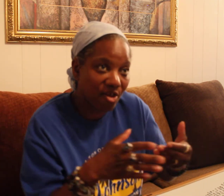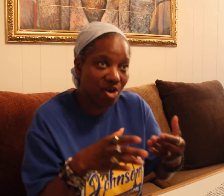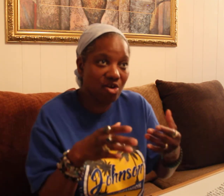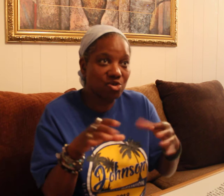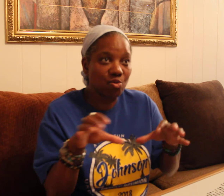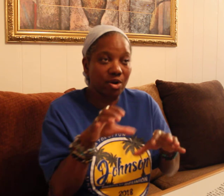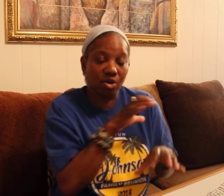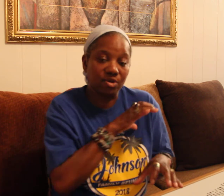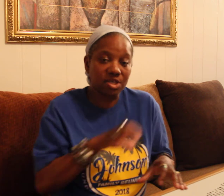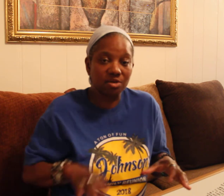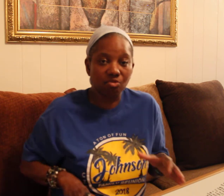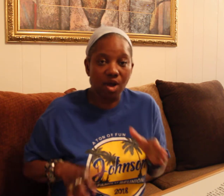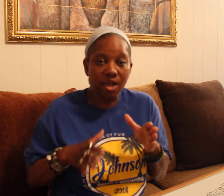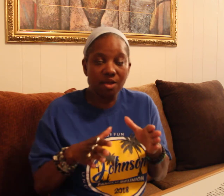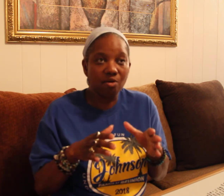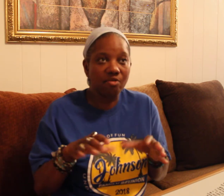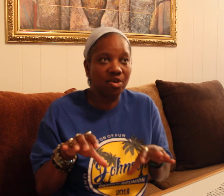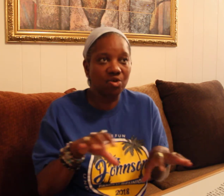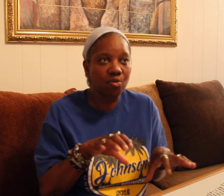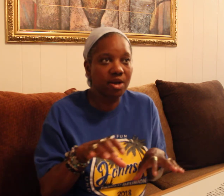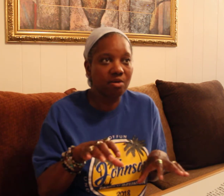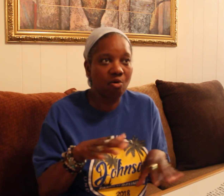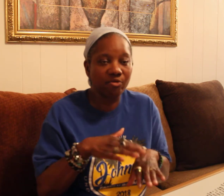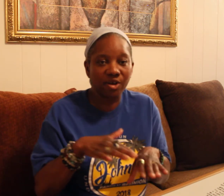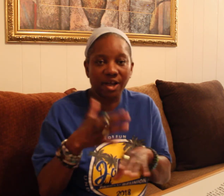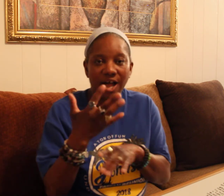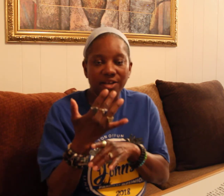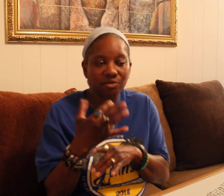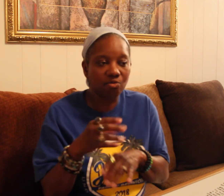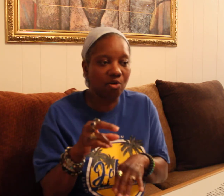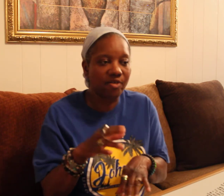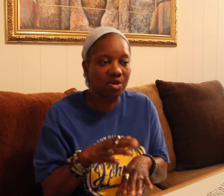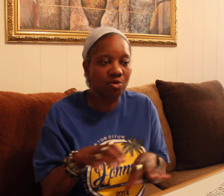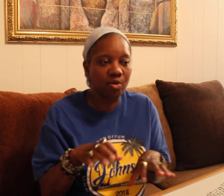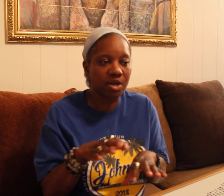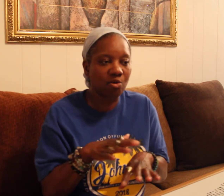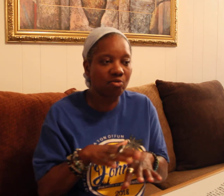whether they're doing it Christian way, or they're doing it over a condo, or they're doing it over